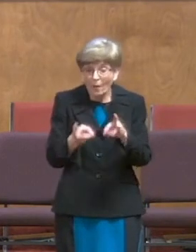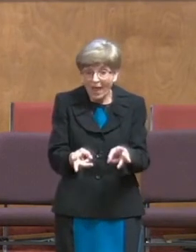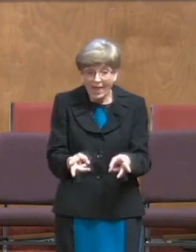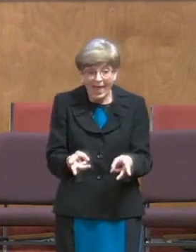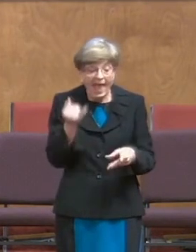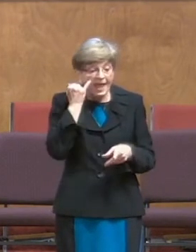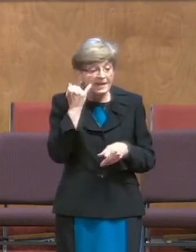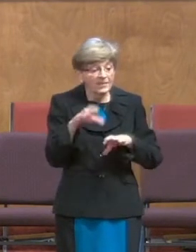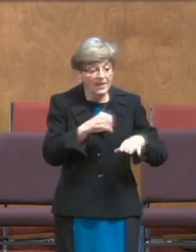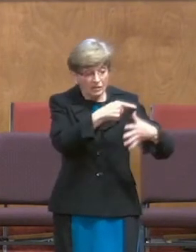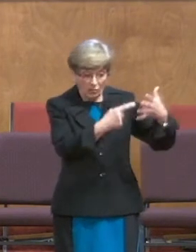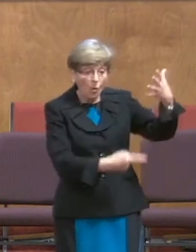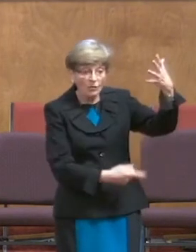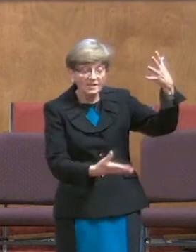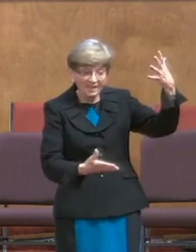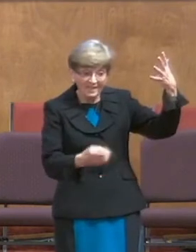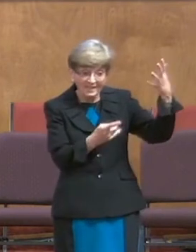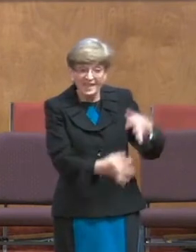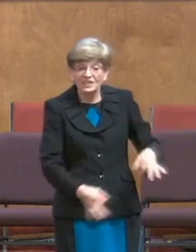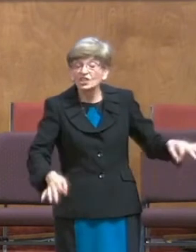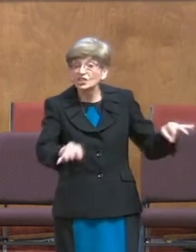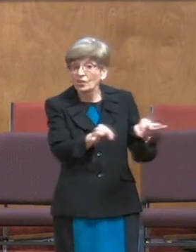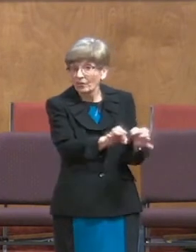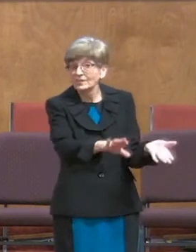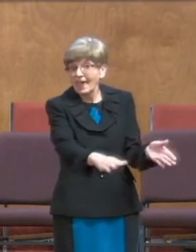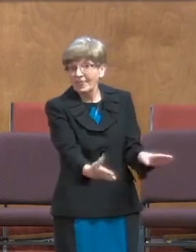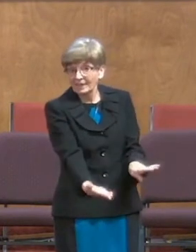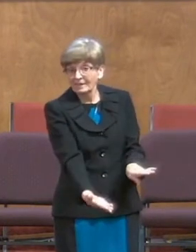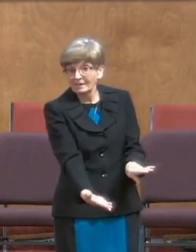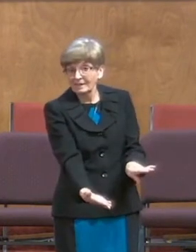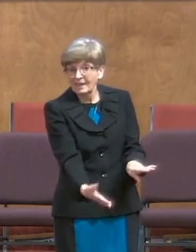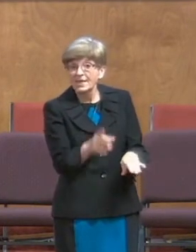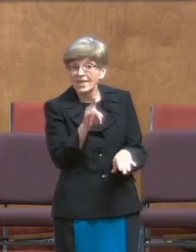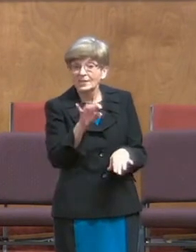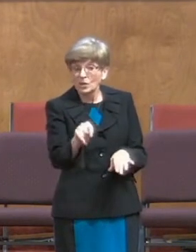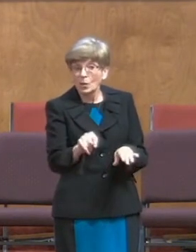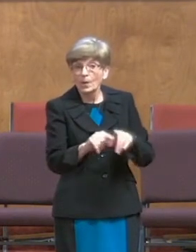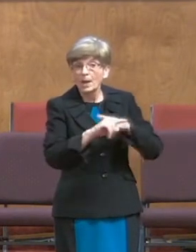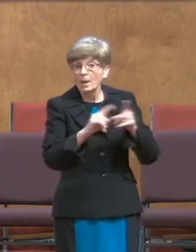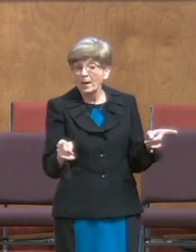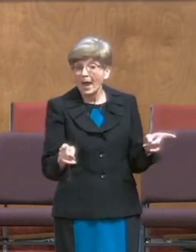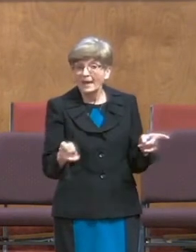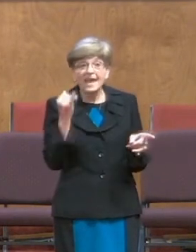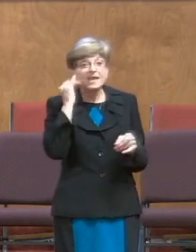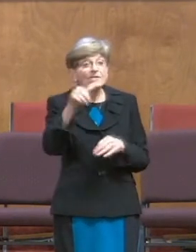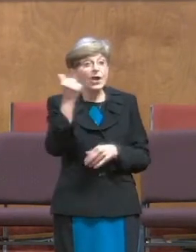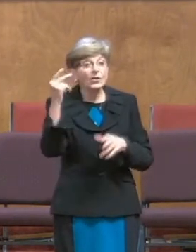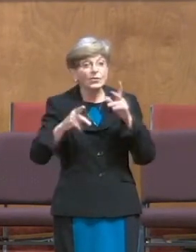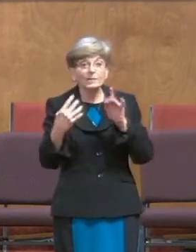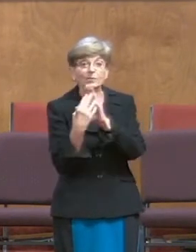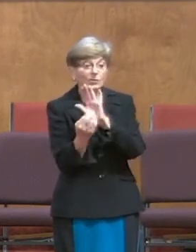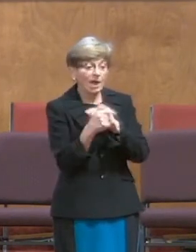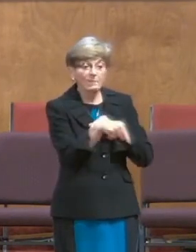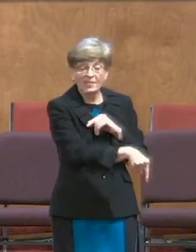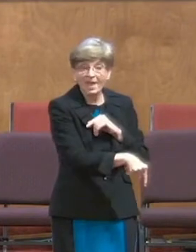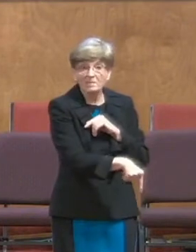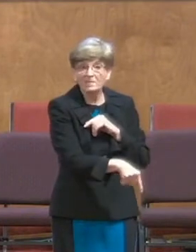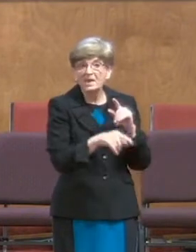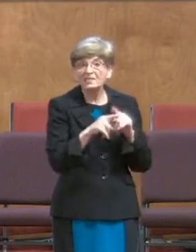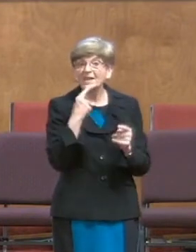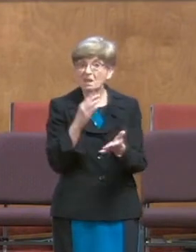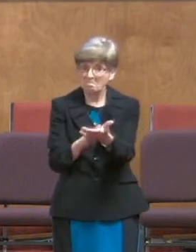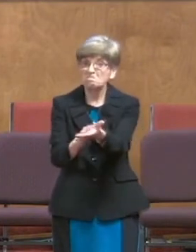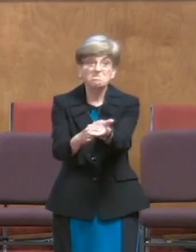such things deserve to die, they not only do them, but give approval to those who practice them.